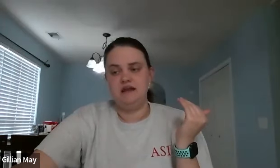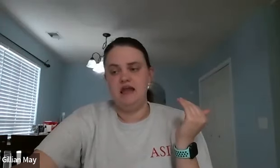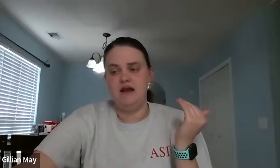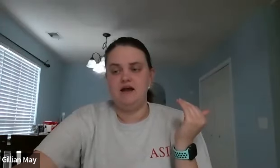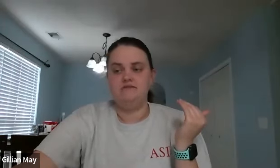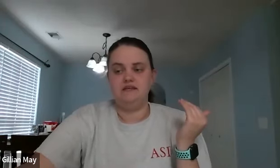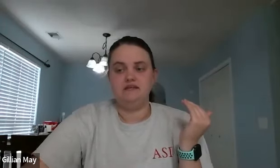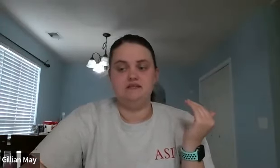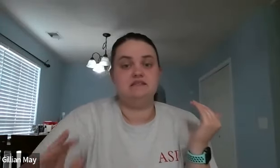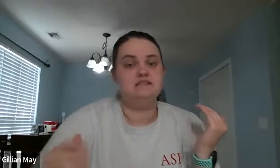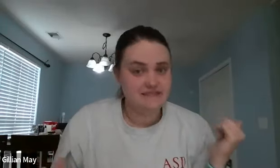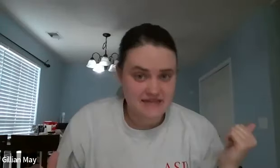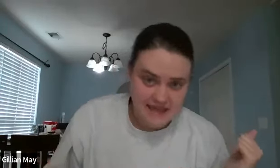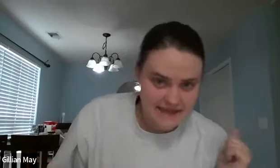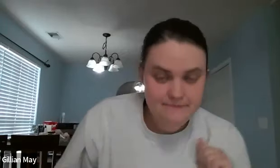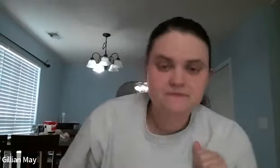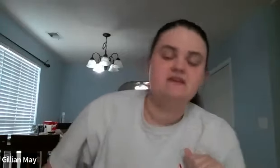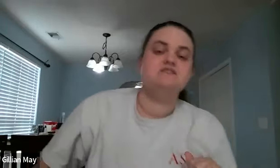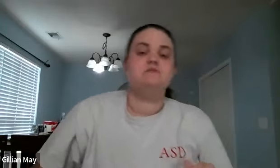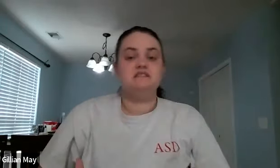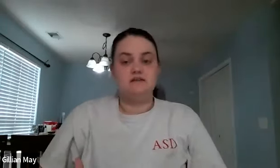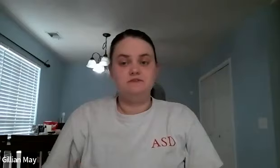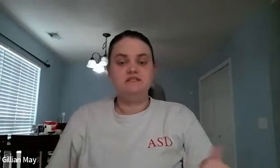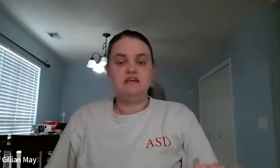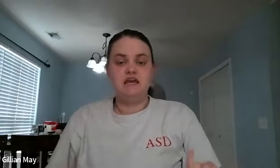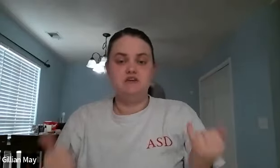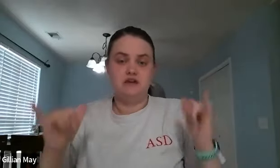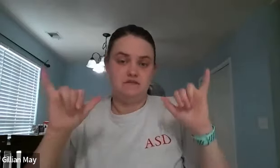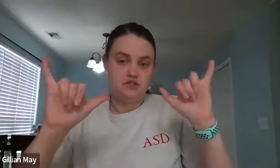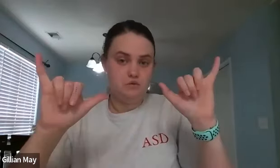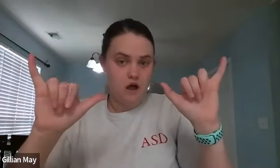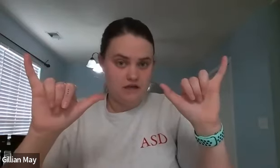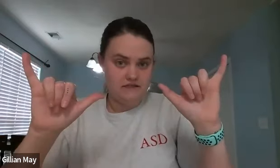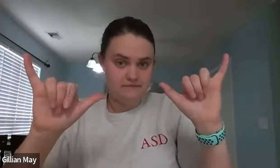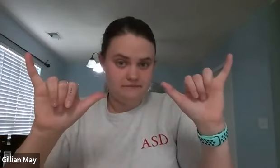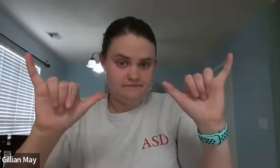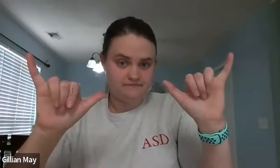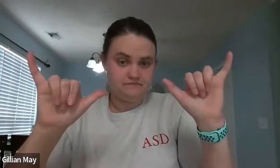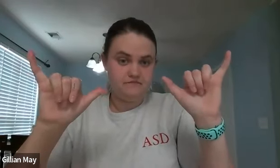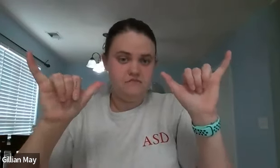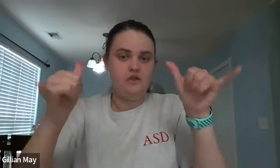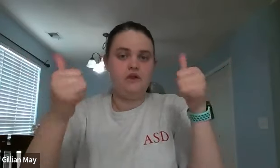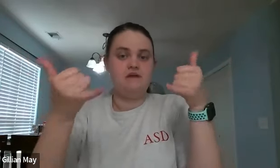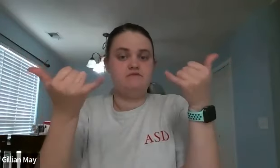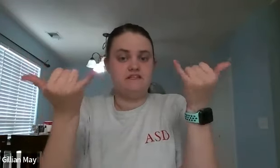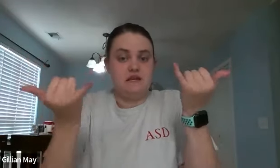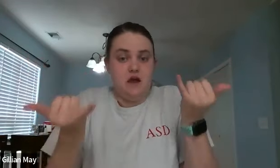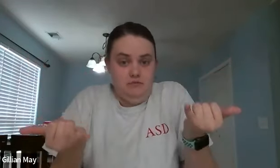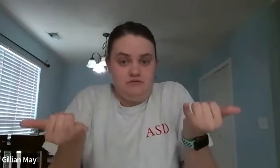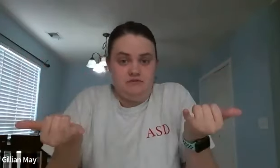I have is today. So the sign for today, you're going to have 2 Y's. You're gonna have them facing up